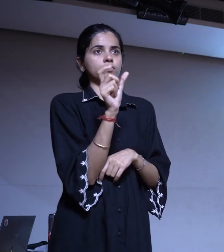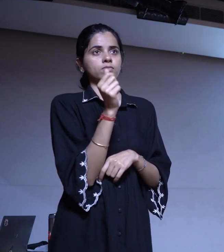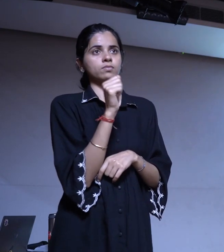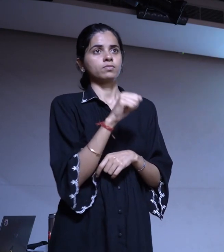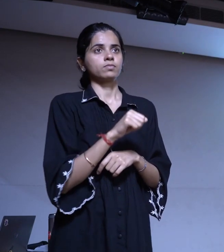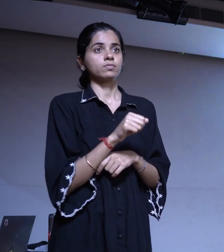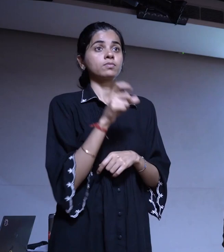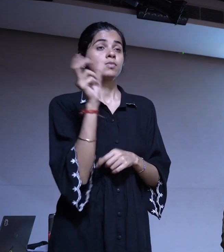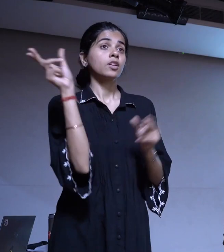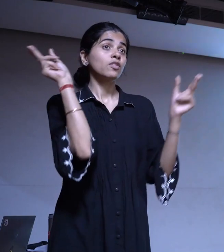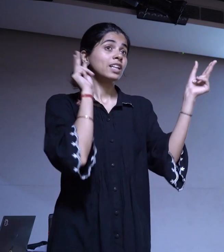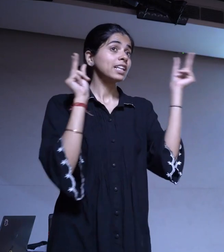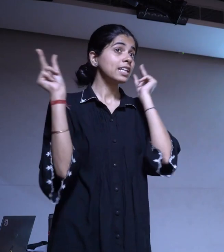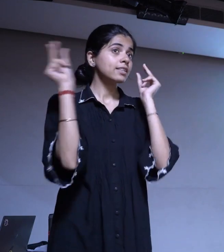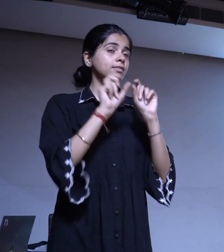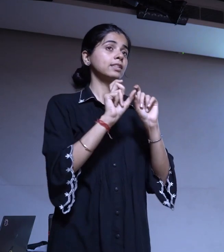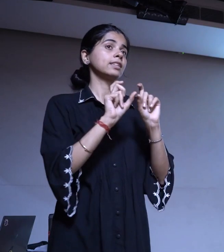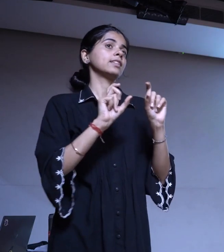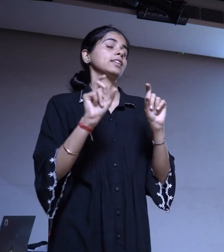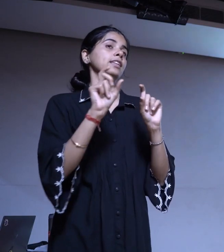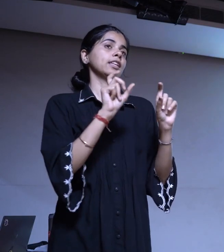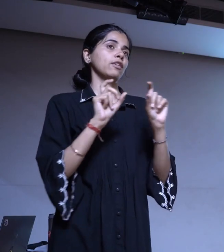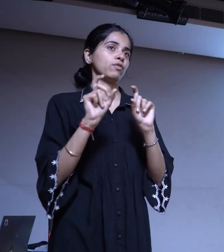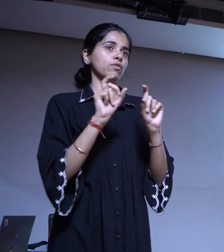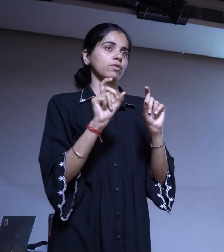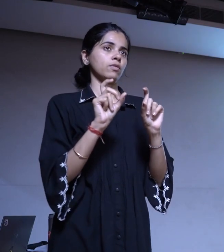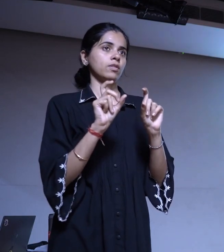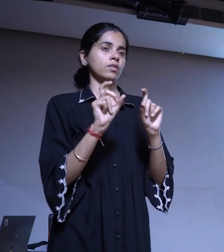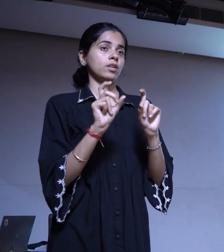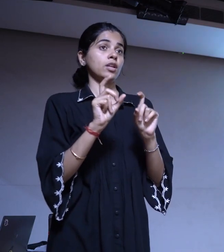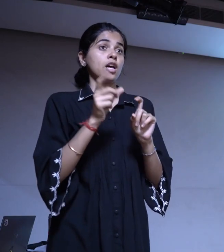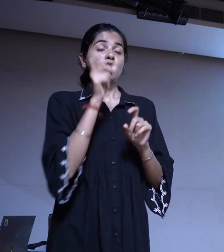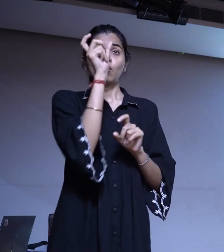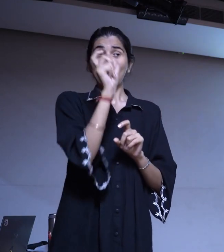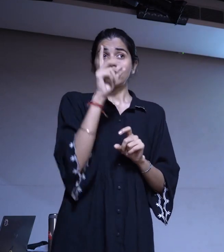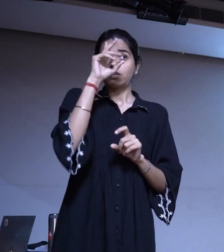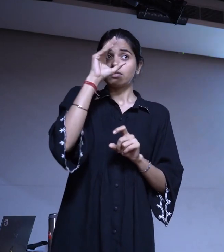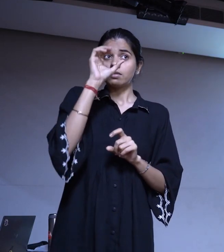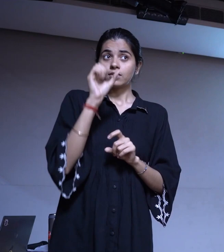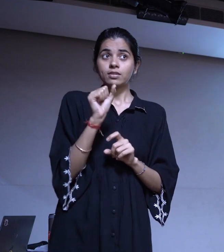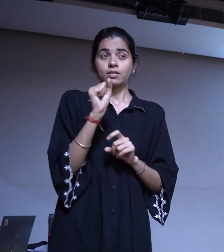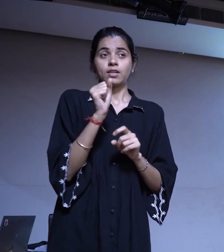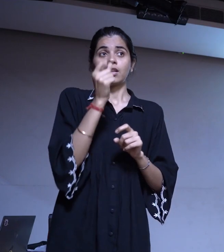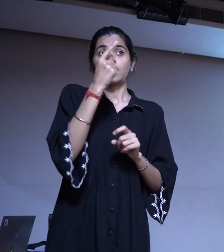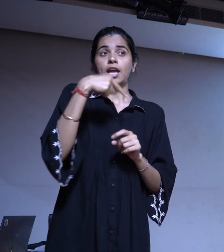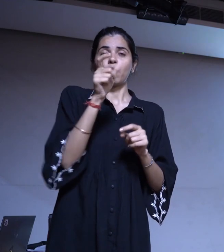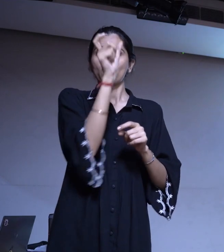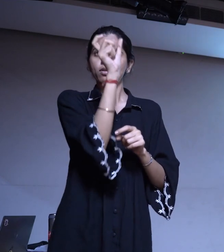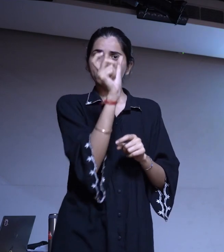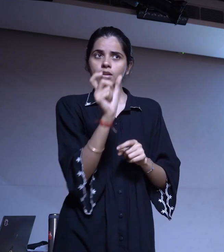triangle listen carefully try to remember the words in the correct